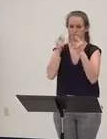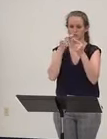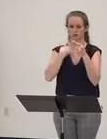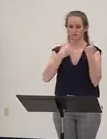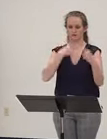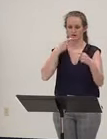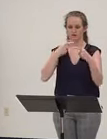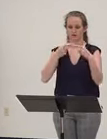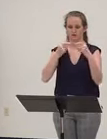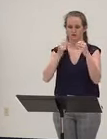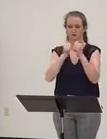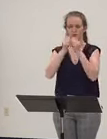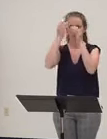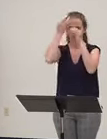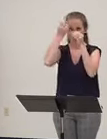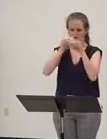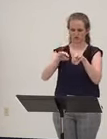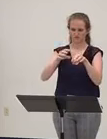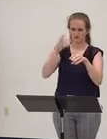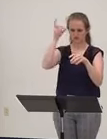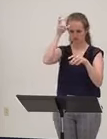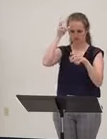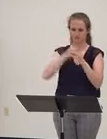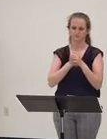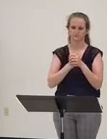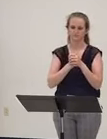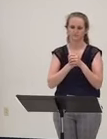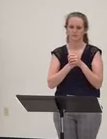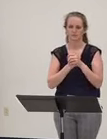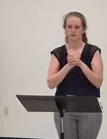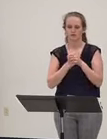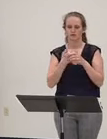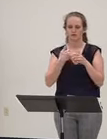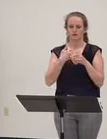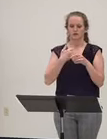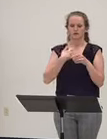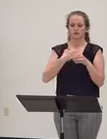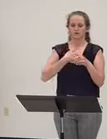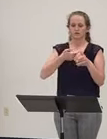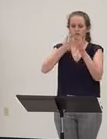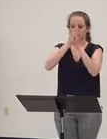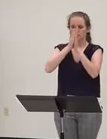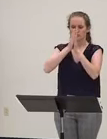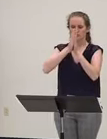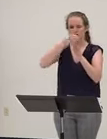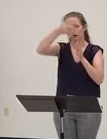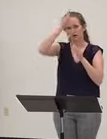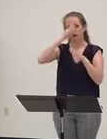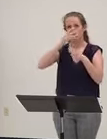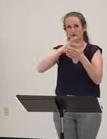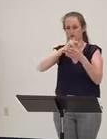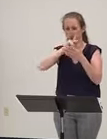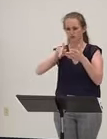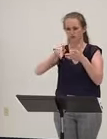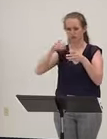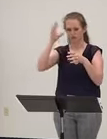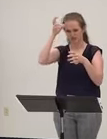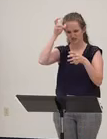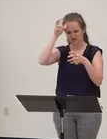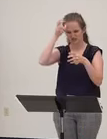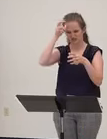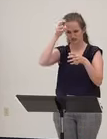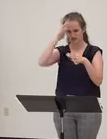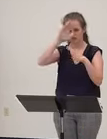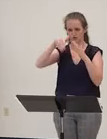us in battle. Be our protection against the wickedness and snares of the devil. May God rebuke him, we humbly